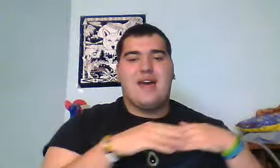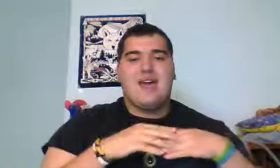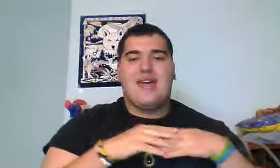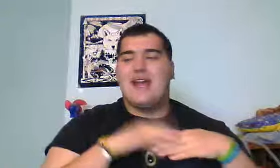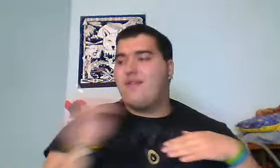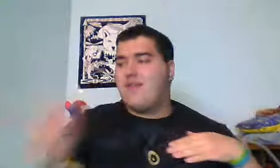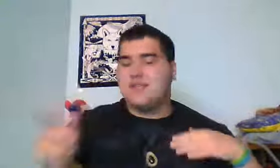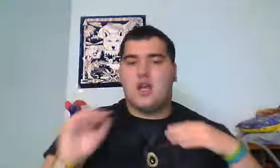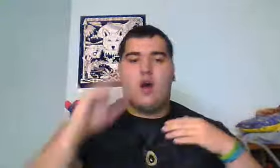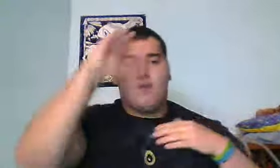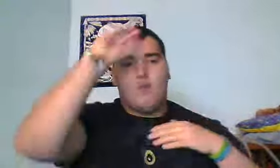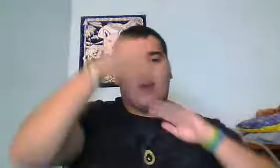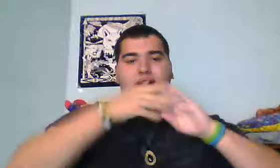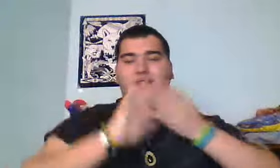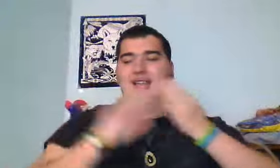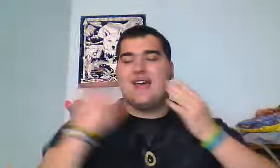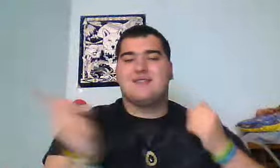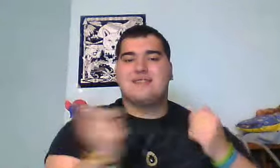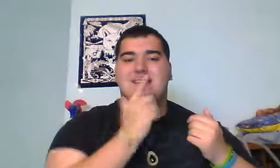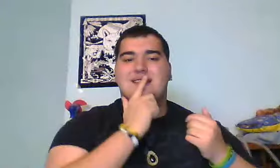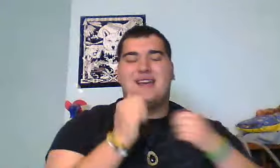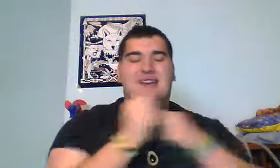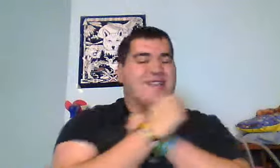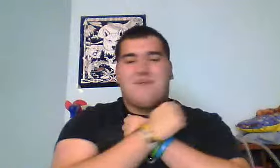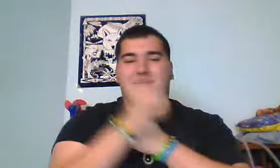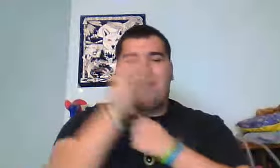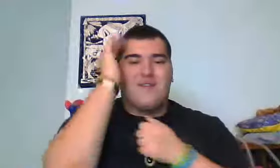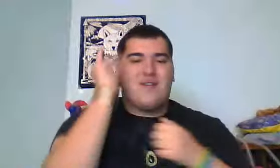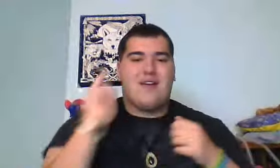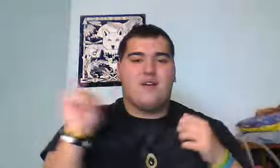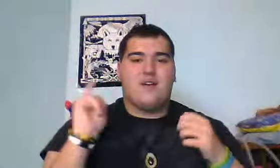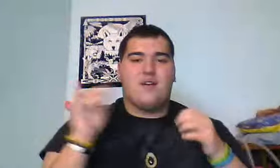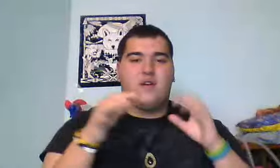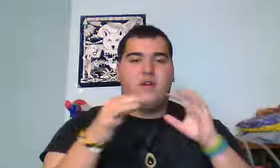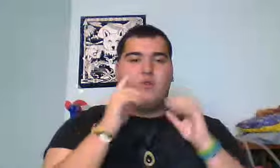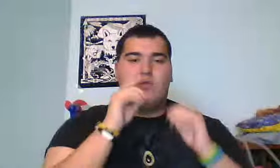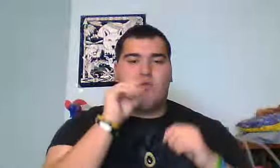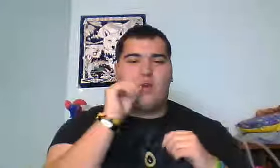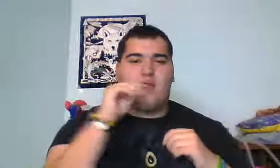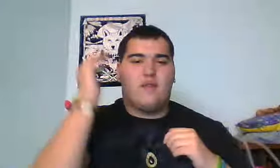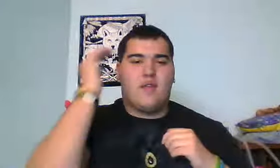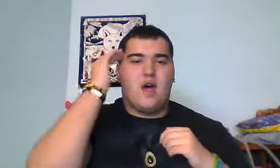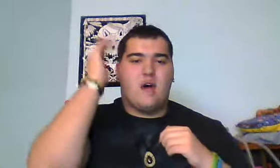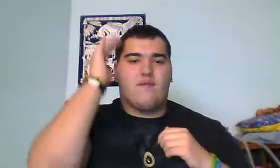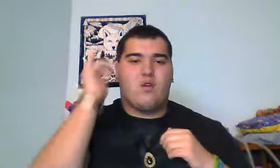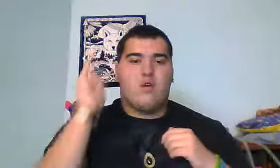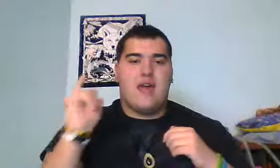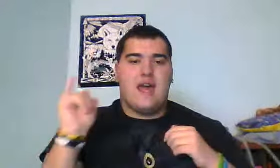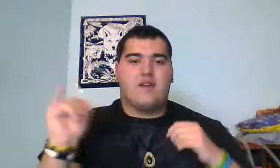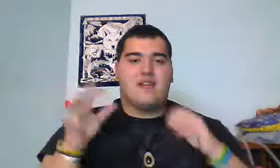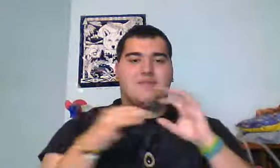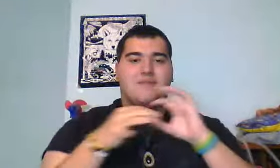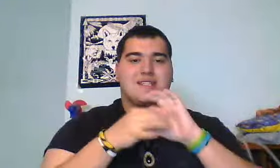hand There's a boy here in town Cause you'll love me forever Who would've thought forever Couldn't be